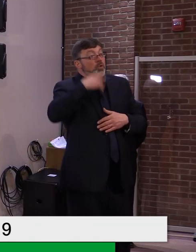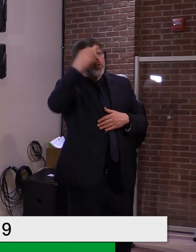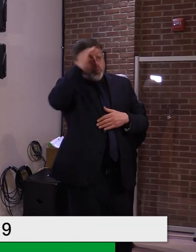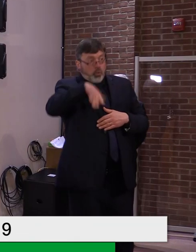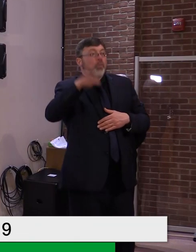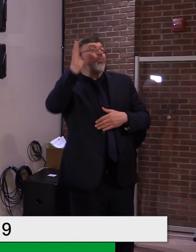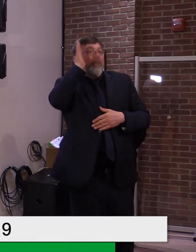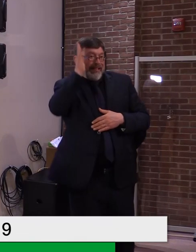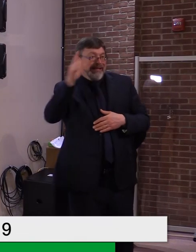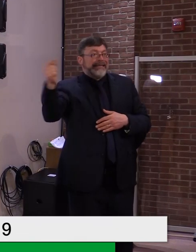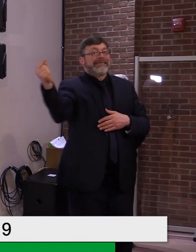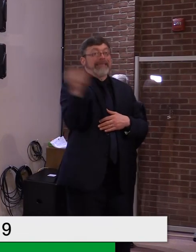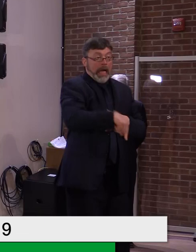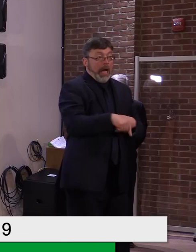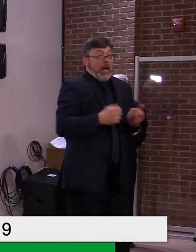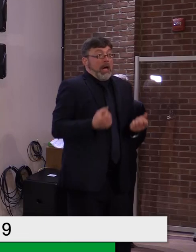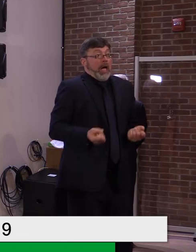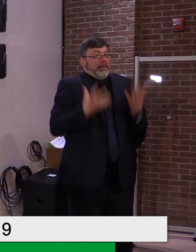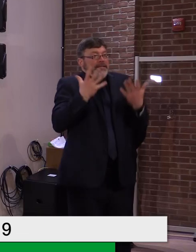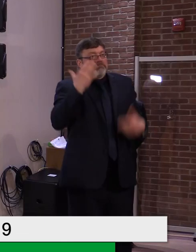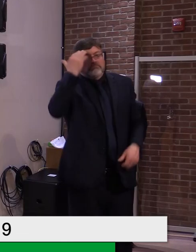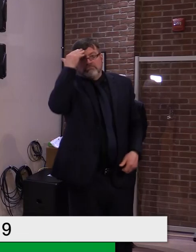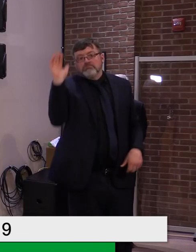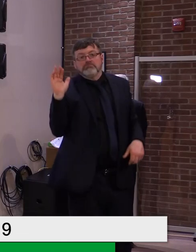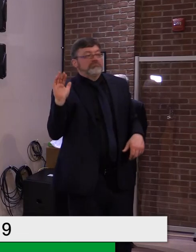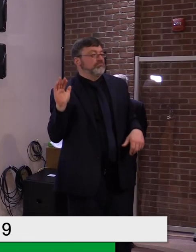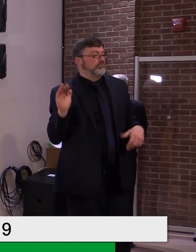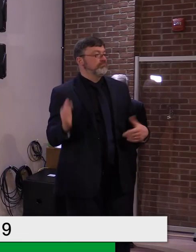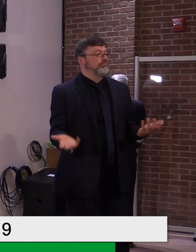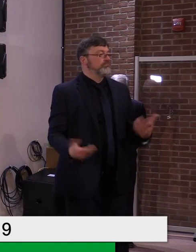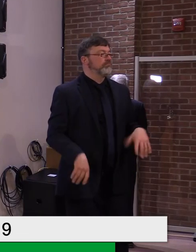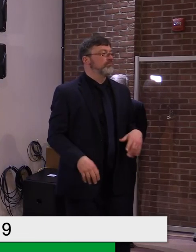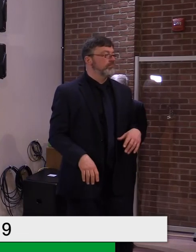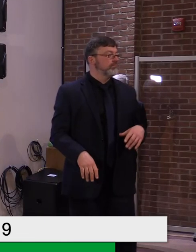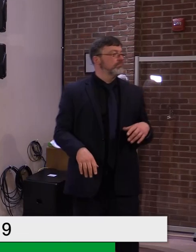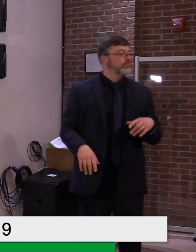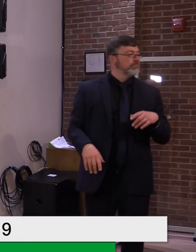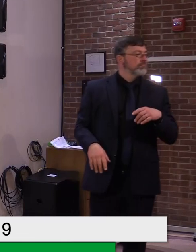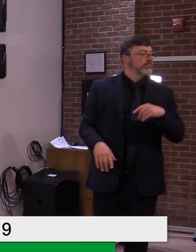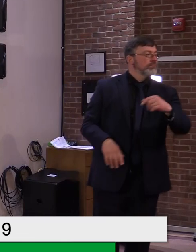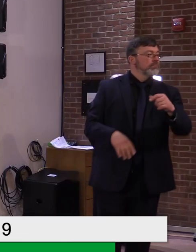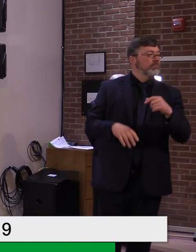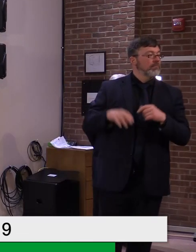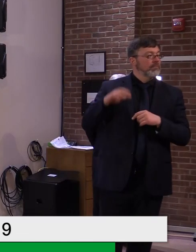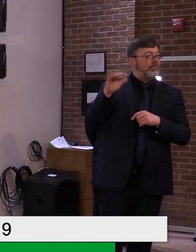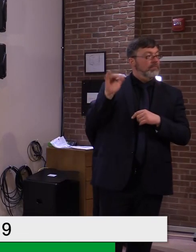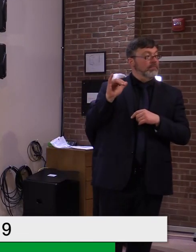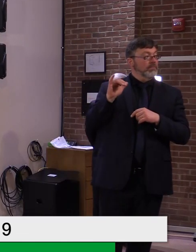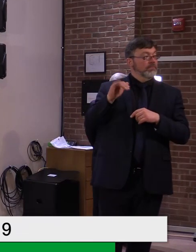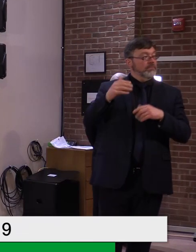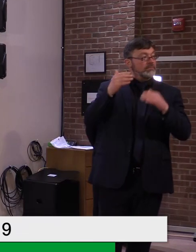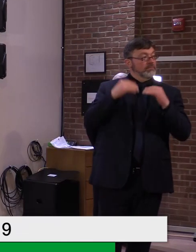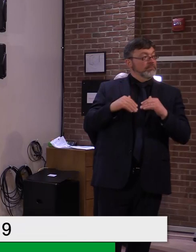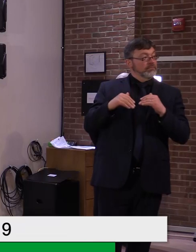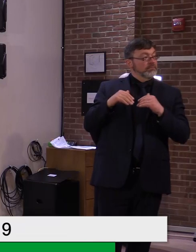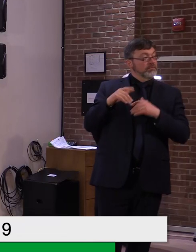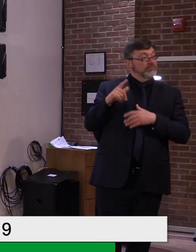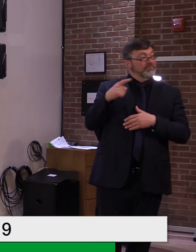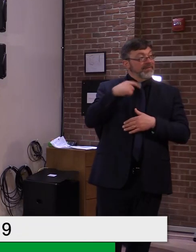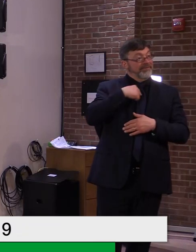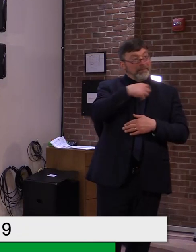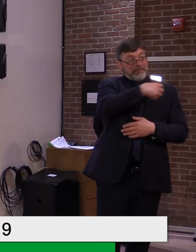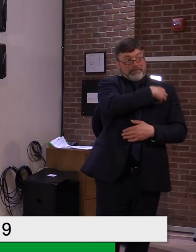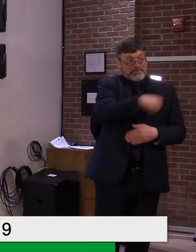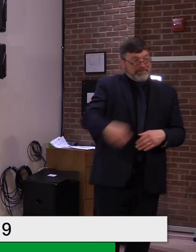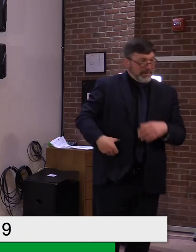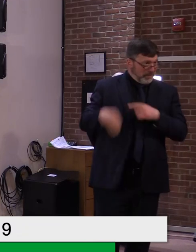Last question on that is that there are many who believe Chris Flores lost the mayor's race in Rutland 4 years ago because he wanted to